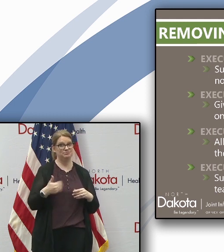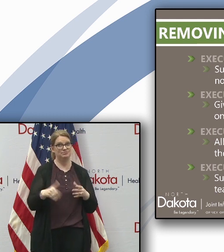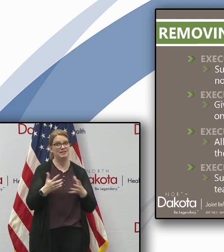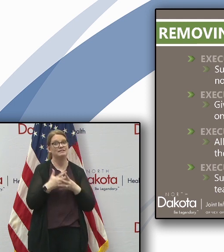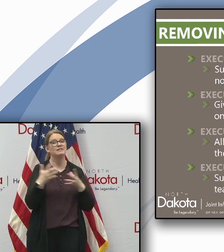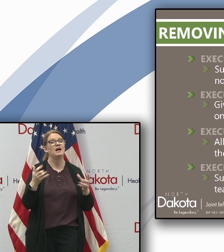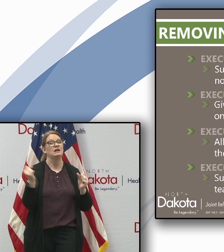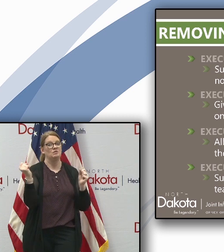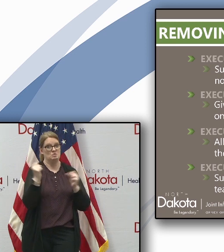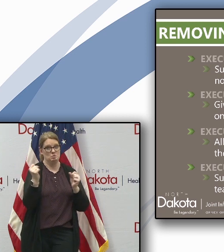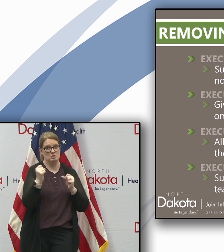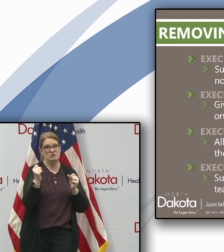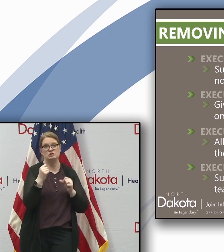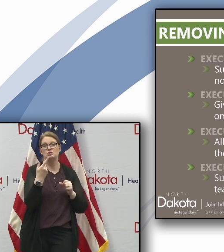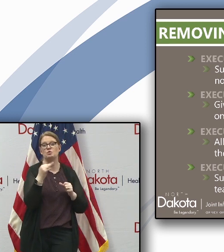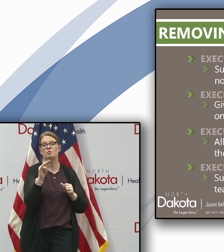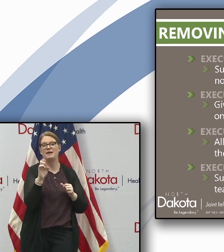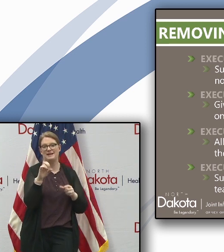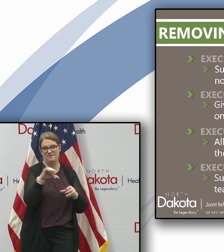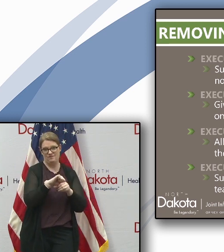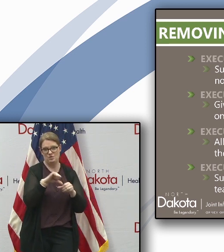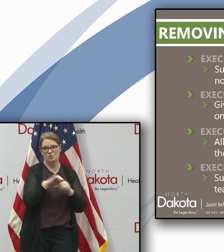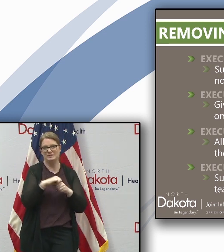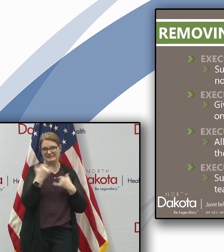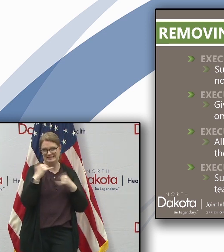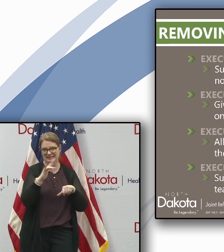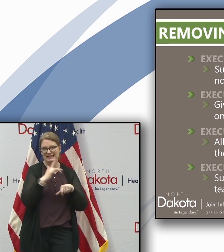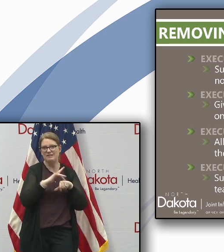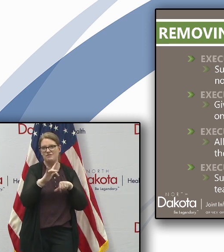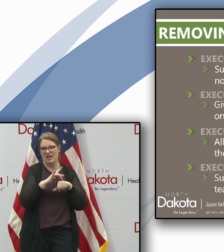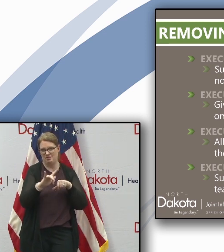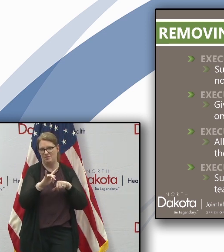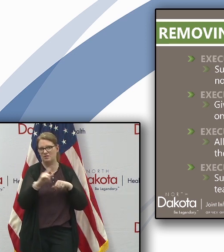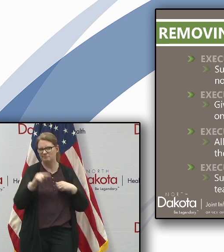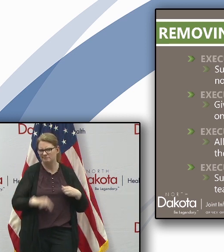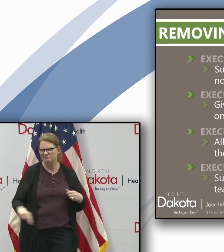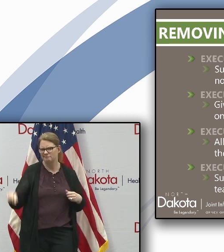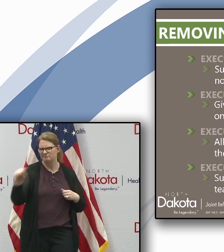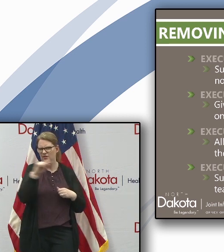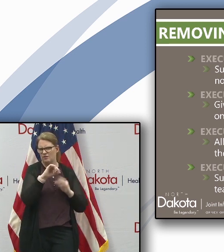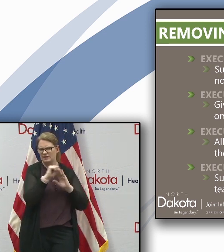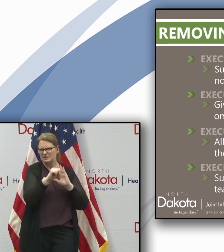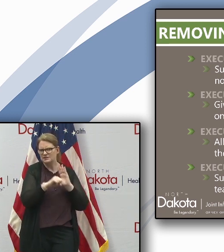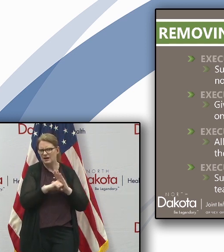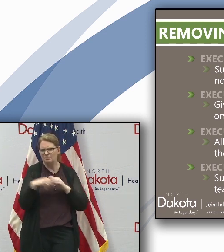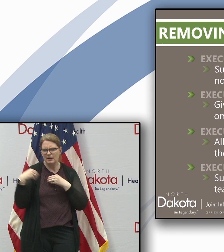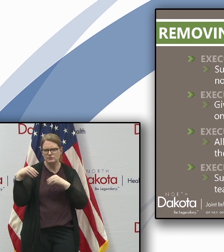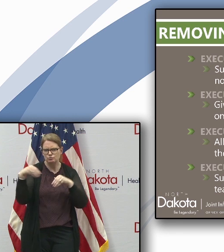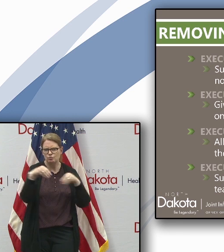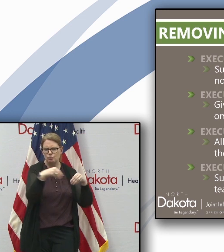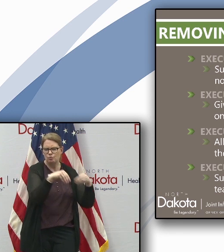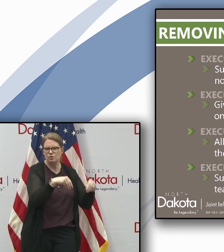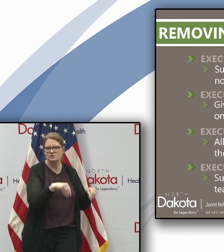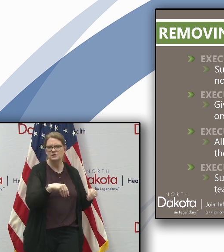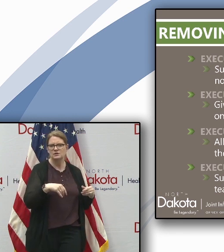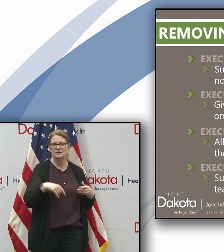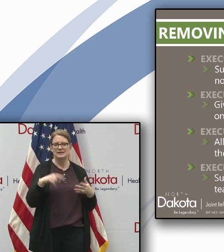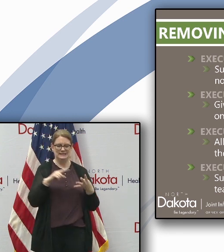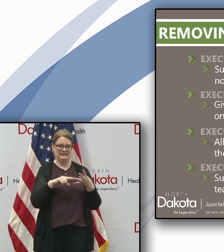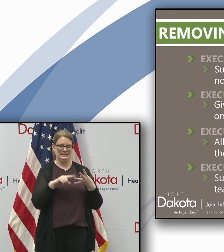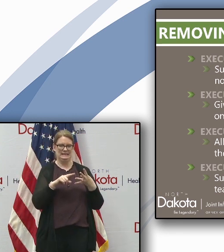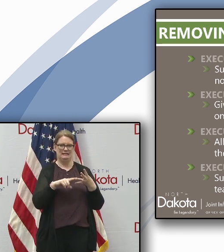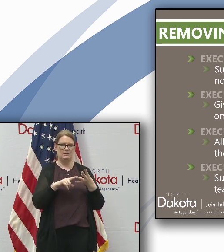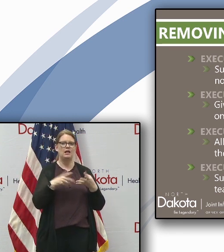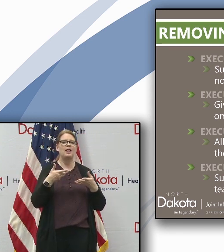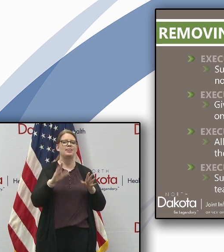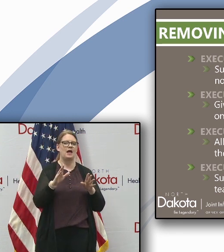that's still around, held by retailers in the state, and so we're working. This executive announcement allows